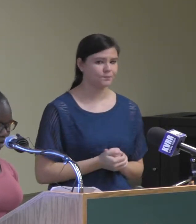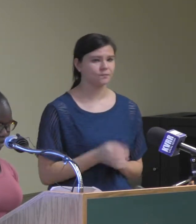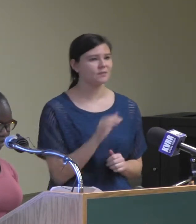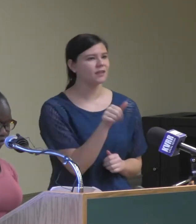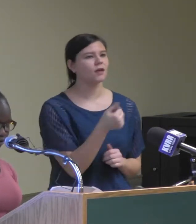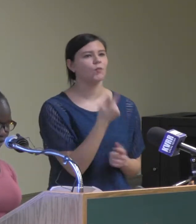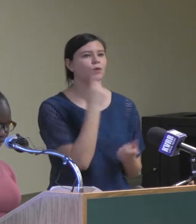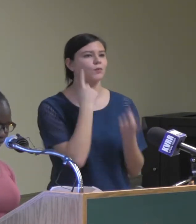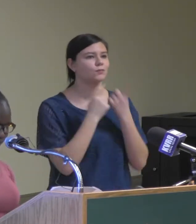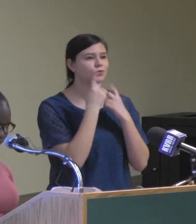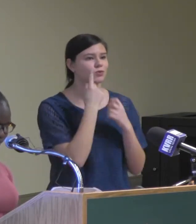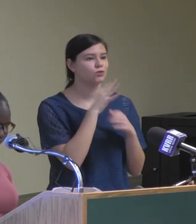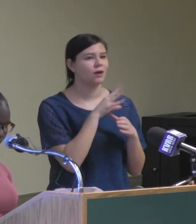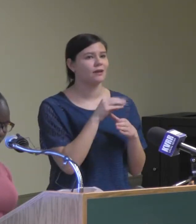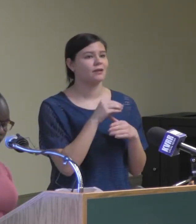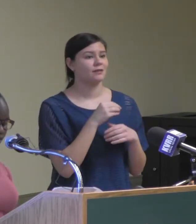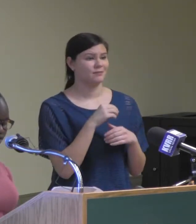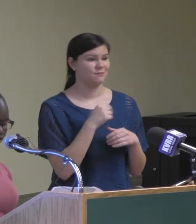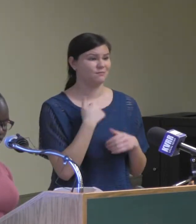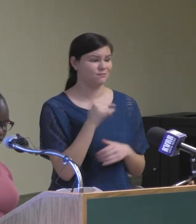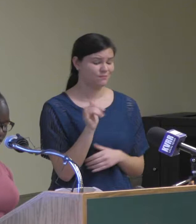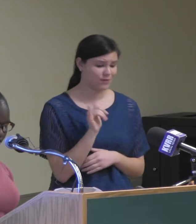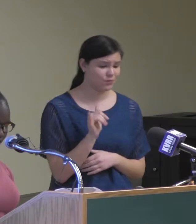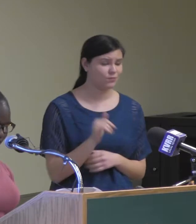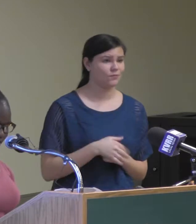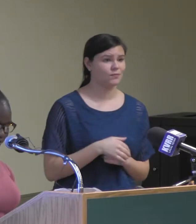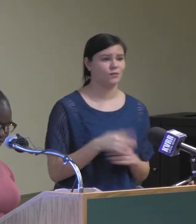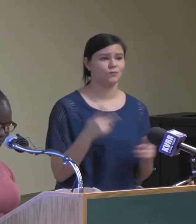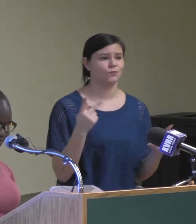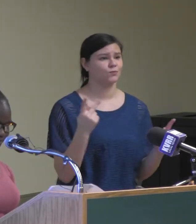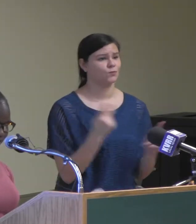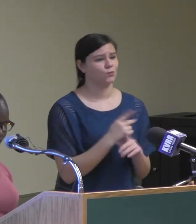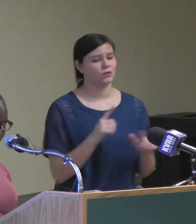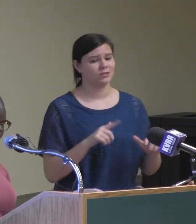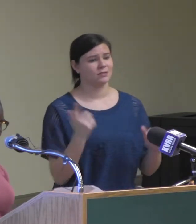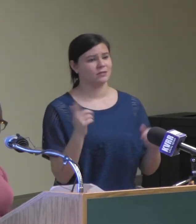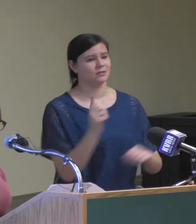was crying, including me. It was the worst day of my life.